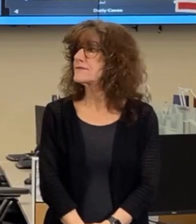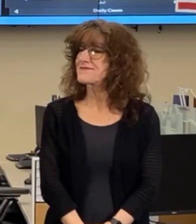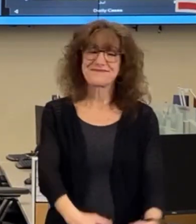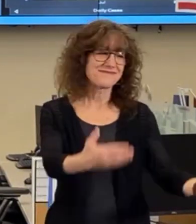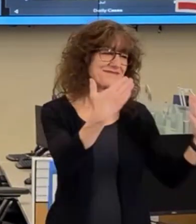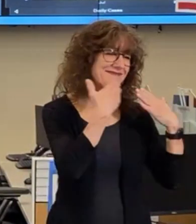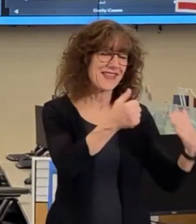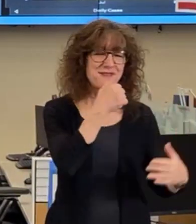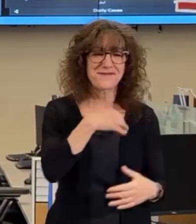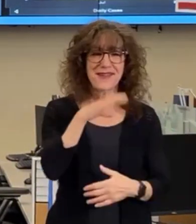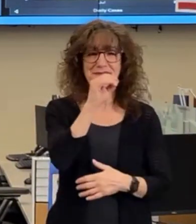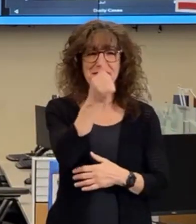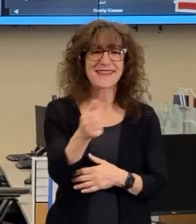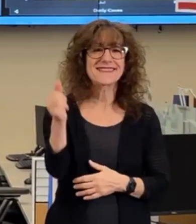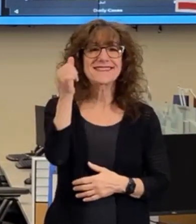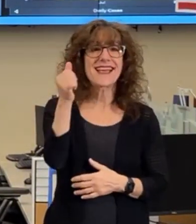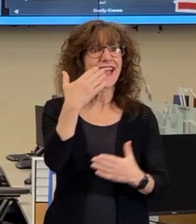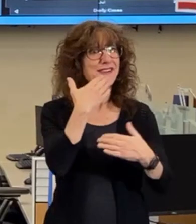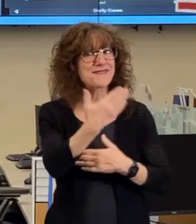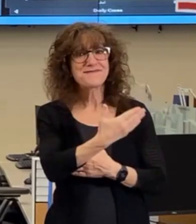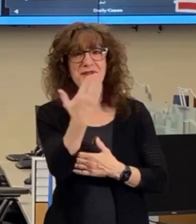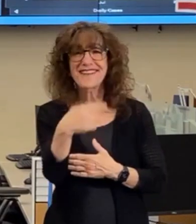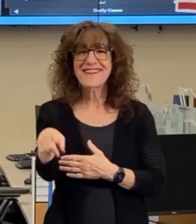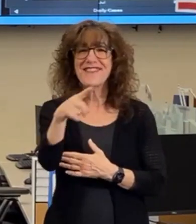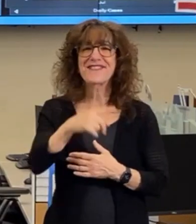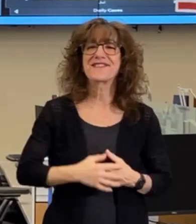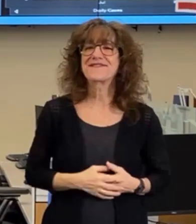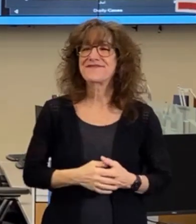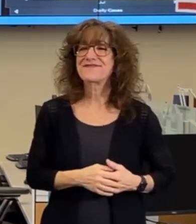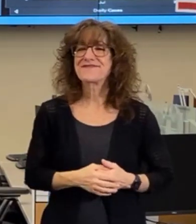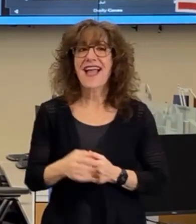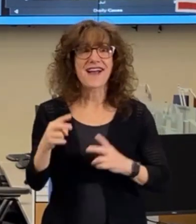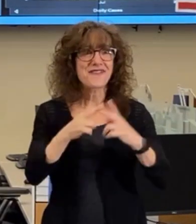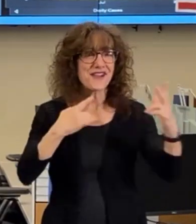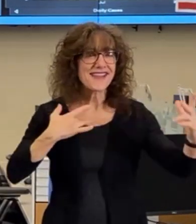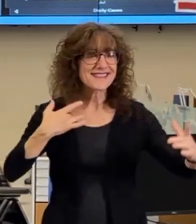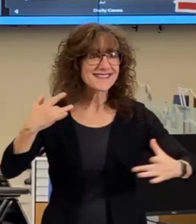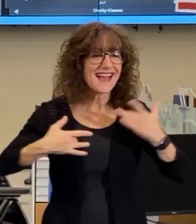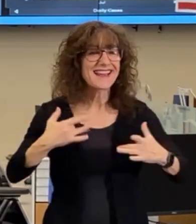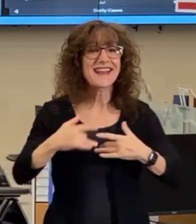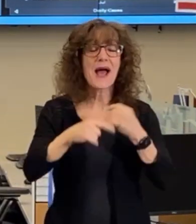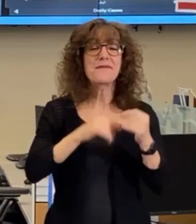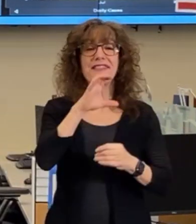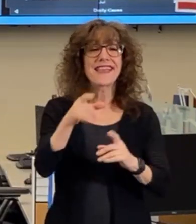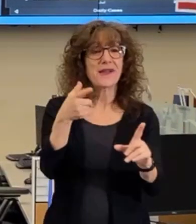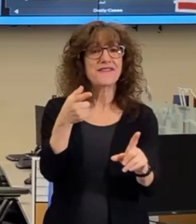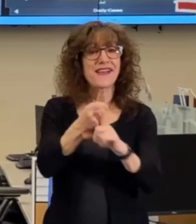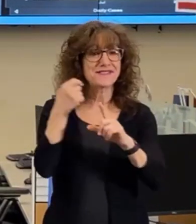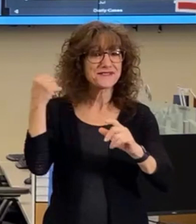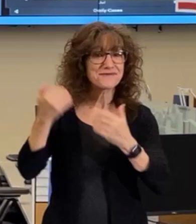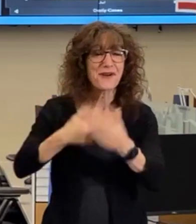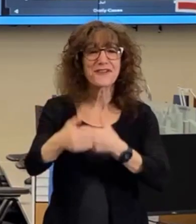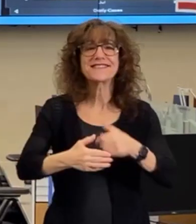Thank you, Madam County Executive, and good morning, everyone. I'm very excited about the county's vaccination